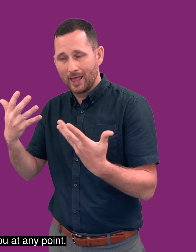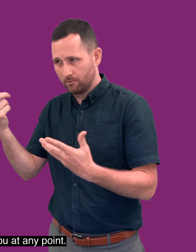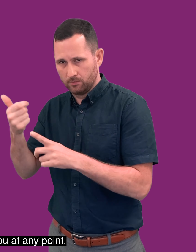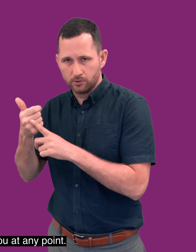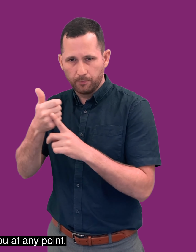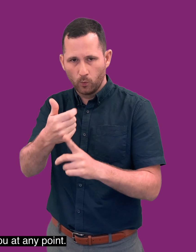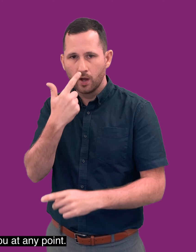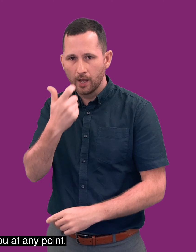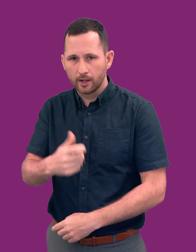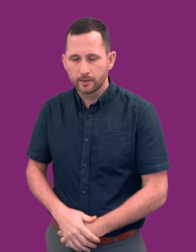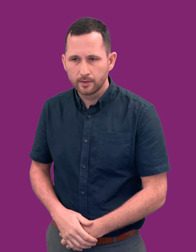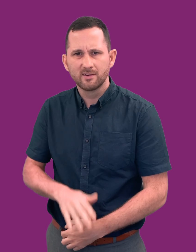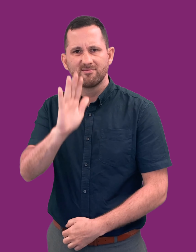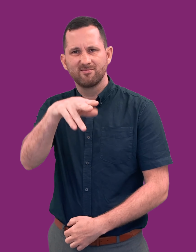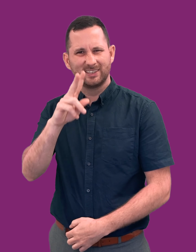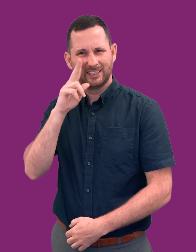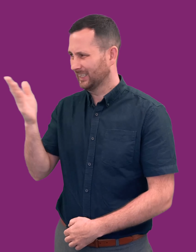support you at any point.